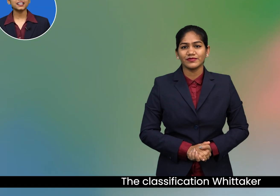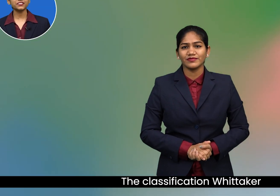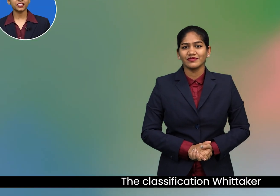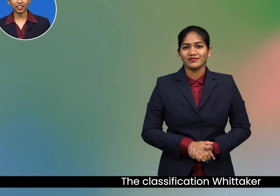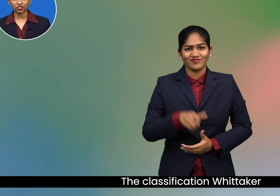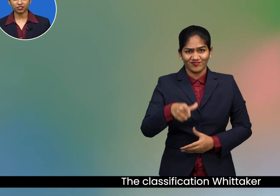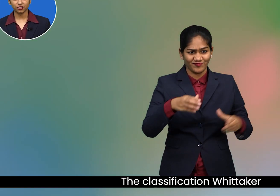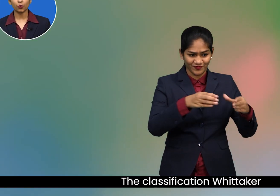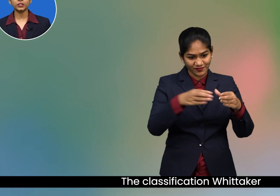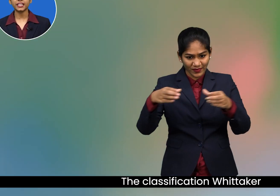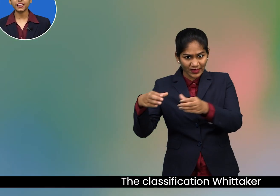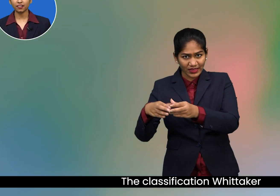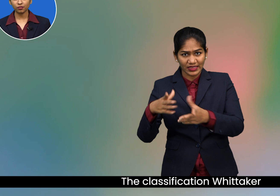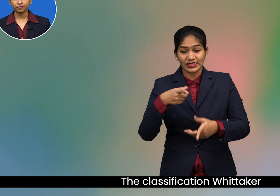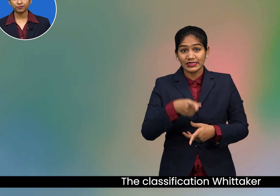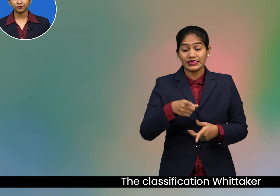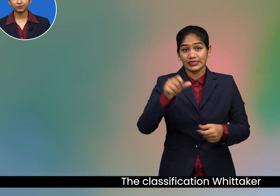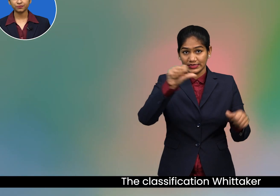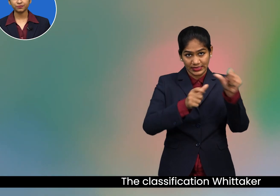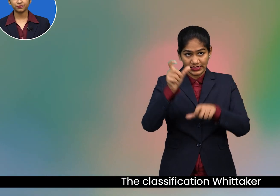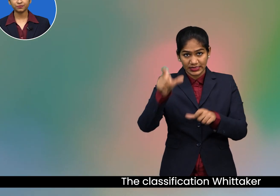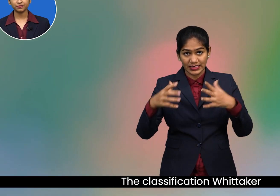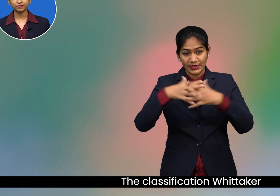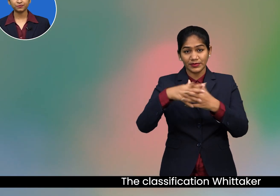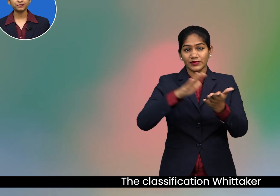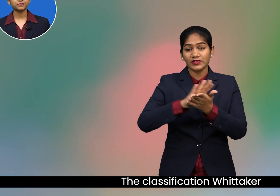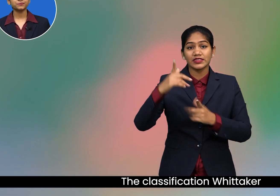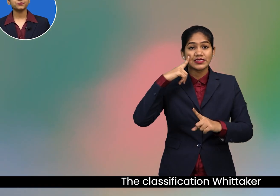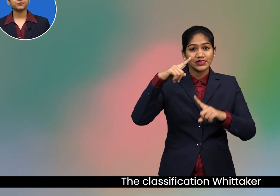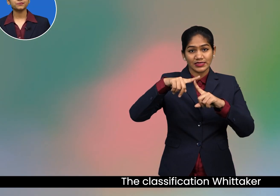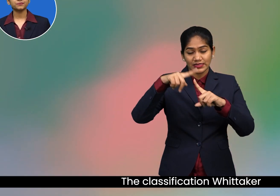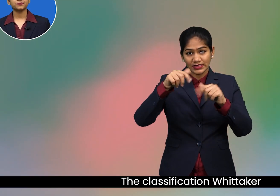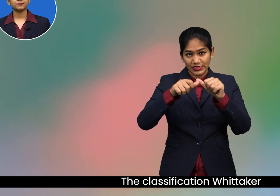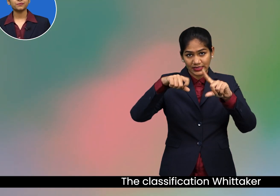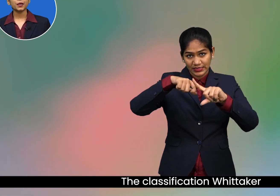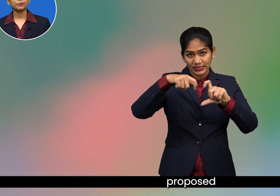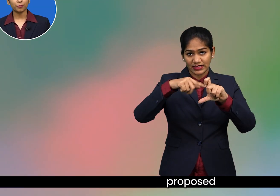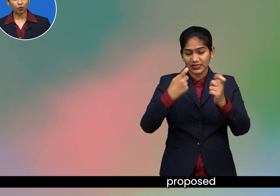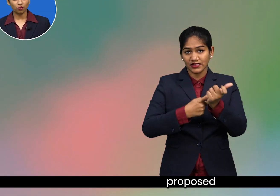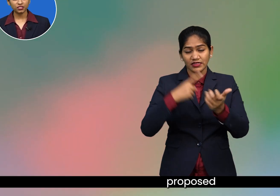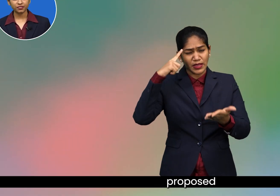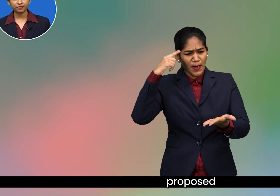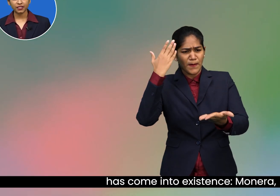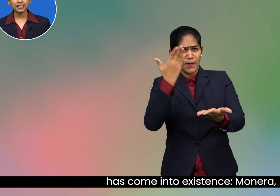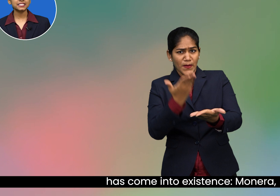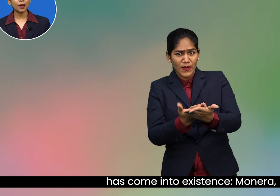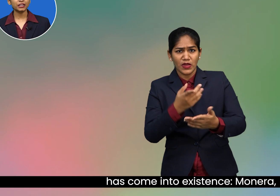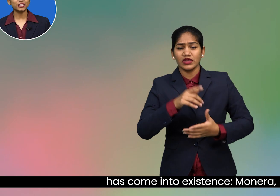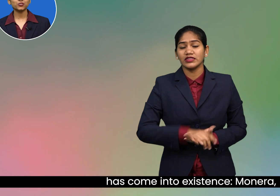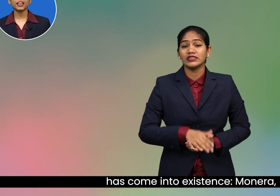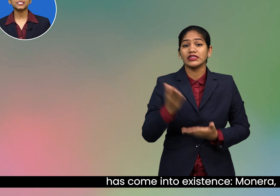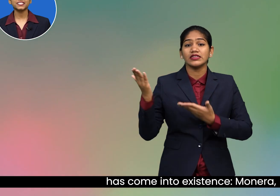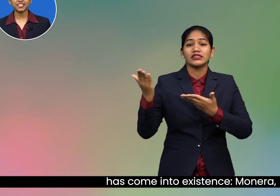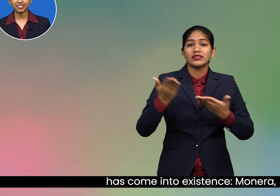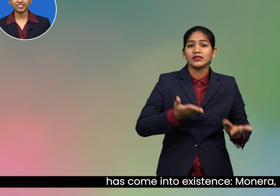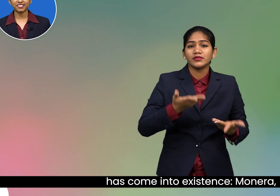The classification Whittaker proposed has come